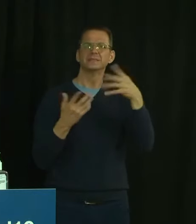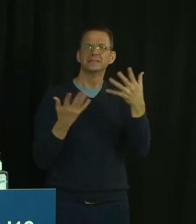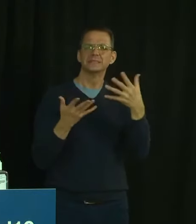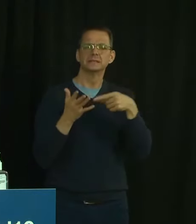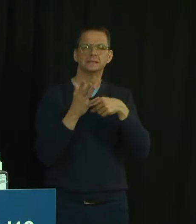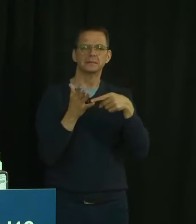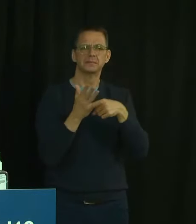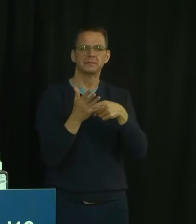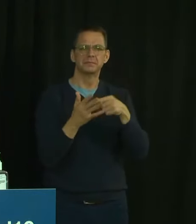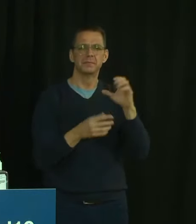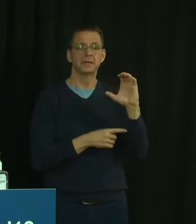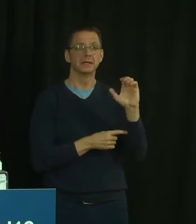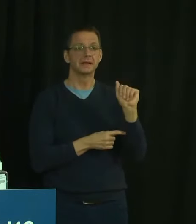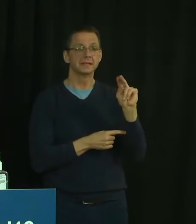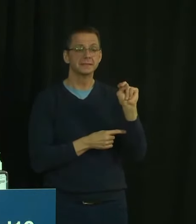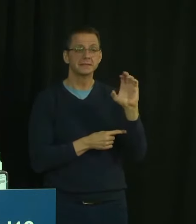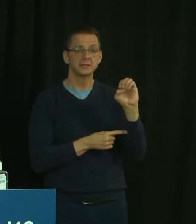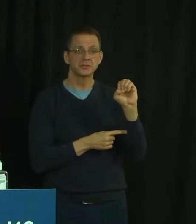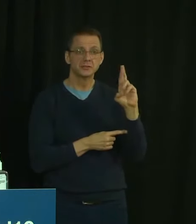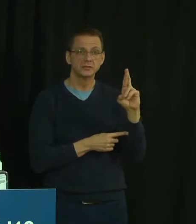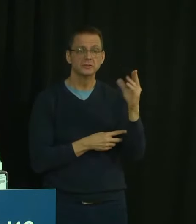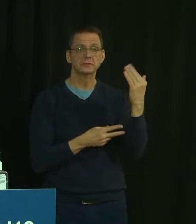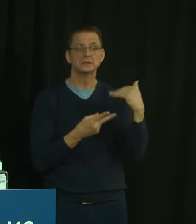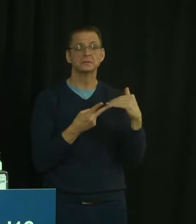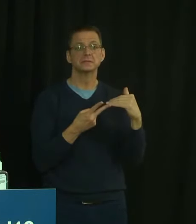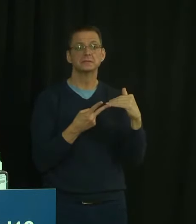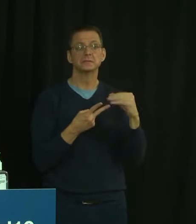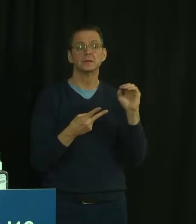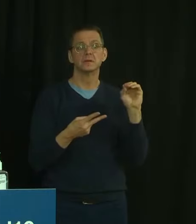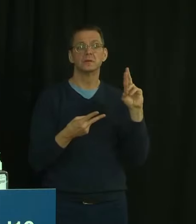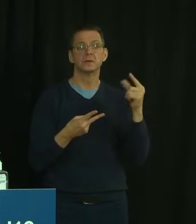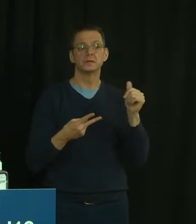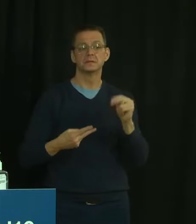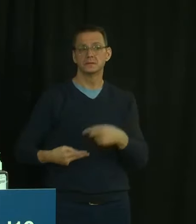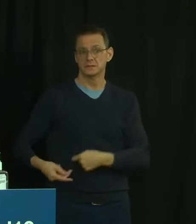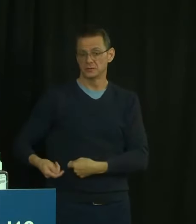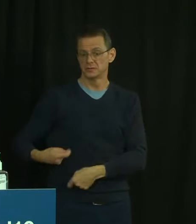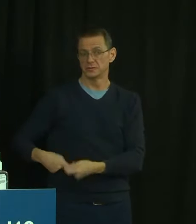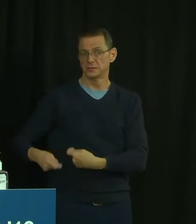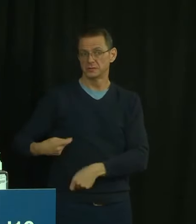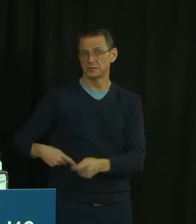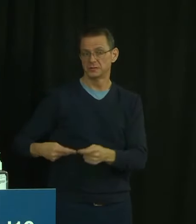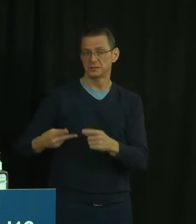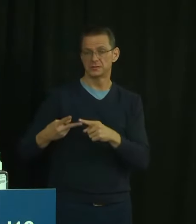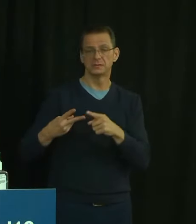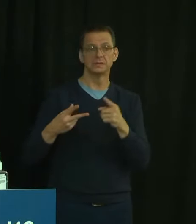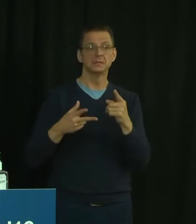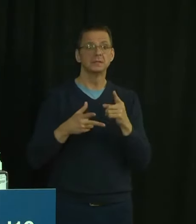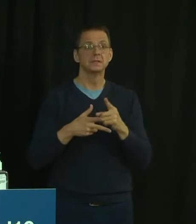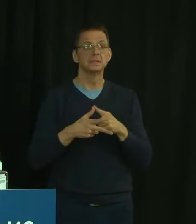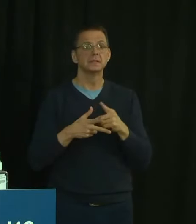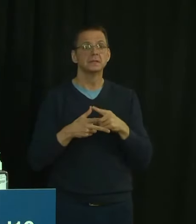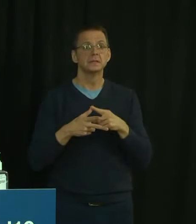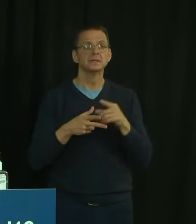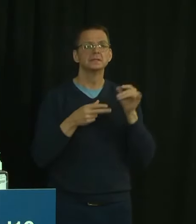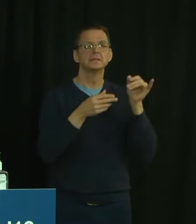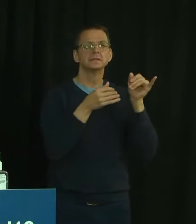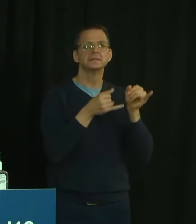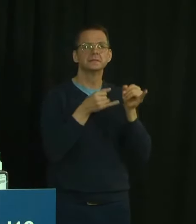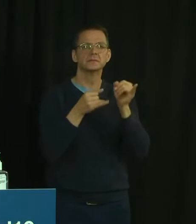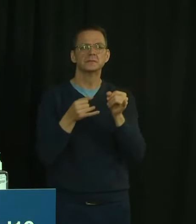patients, transplant recipients, individuals with severe disabilities, dementia, and other conditions will be able to get the